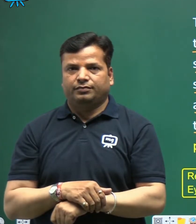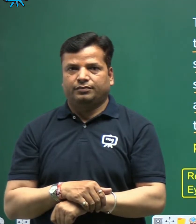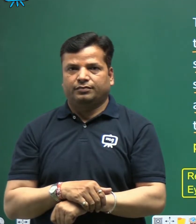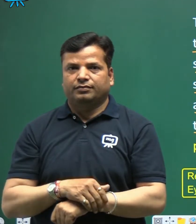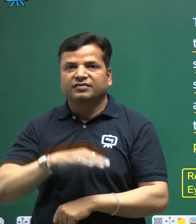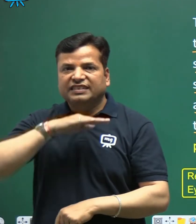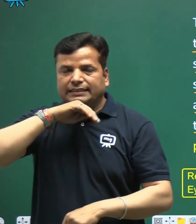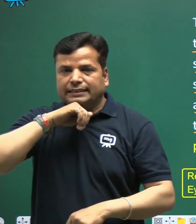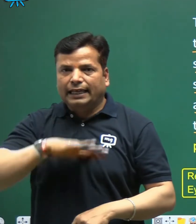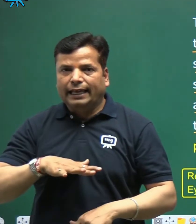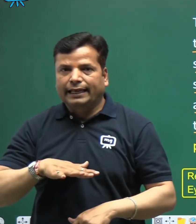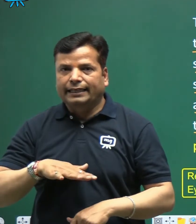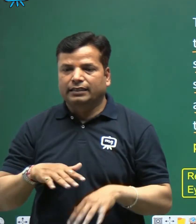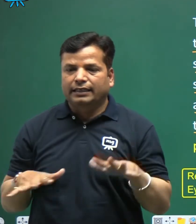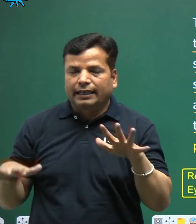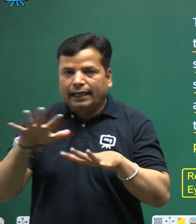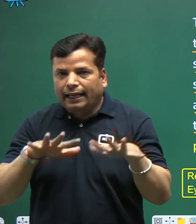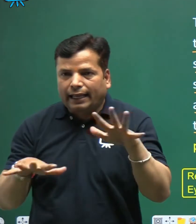young playwright.